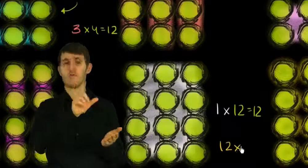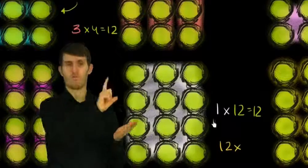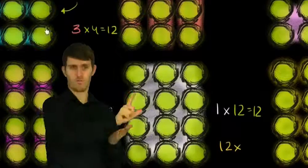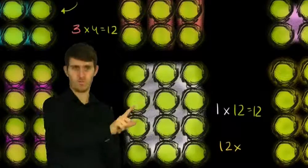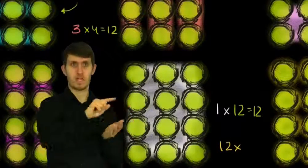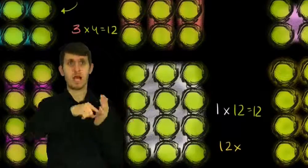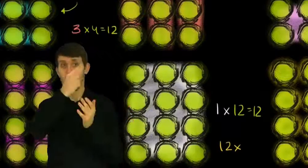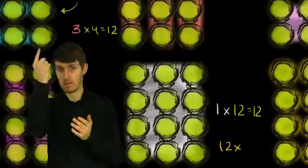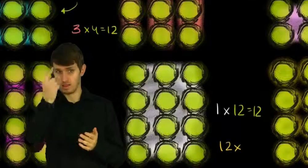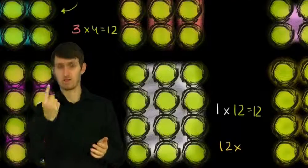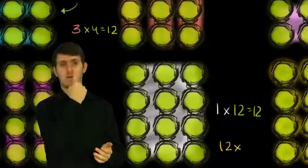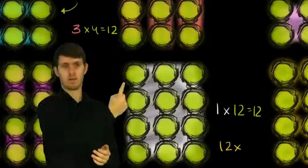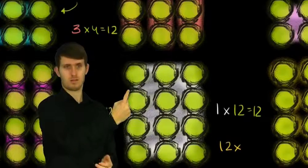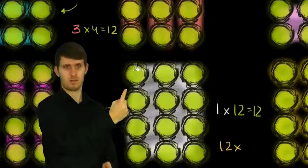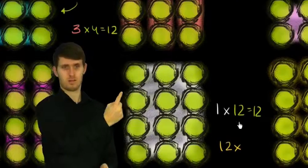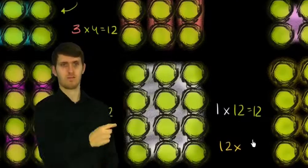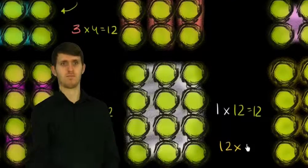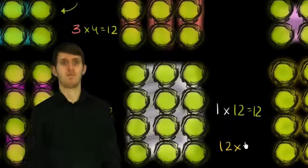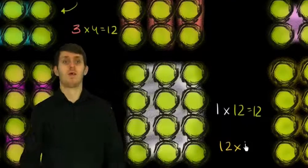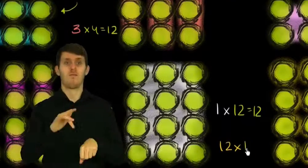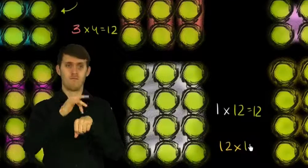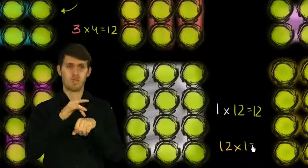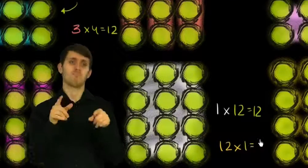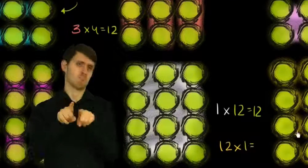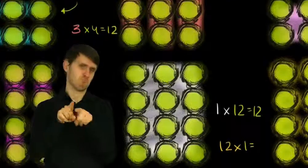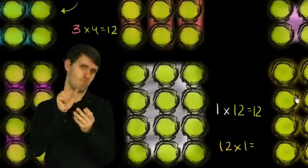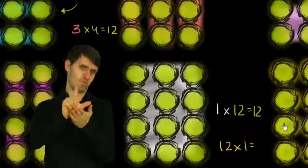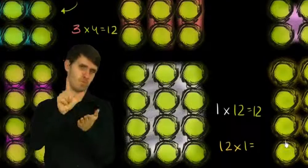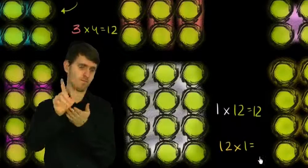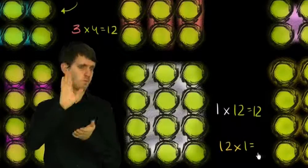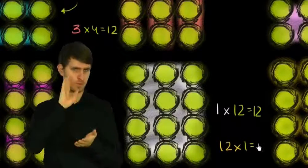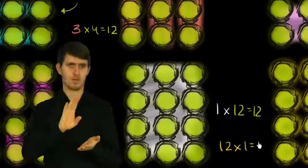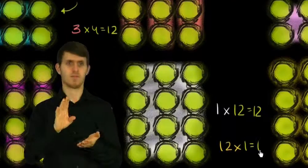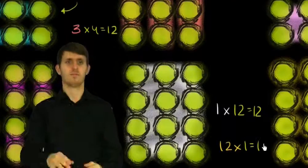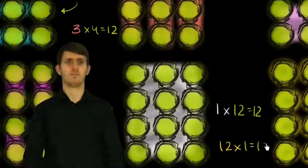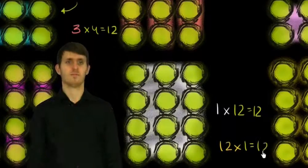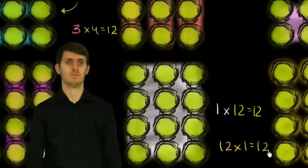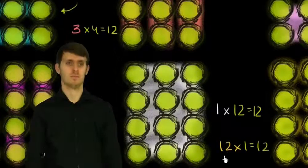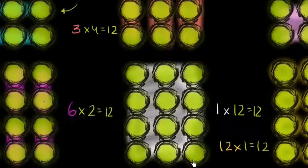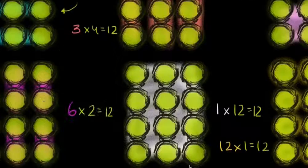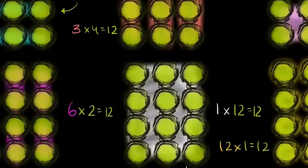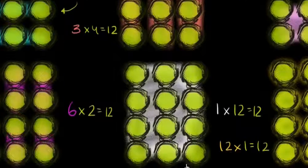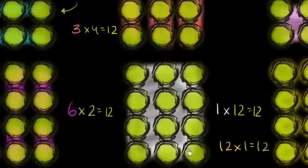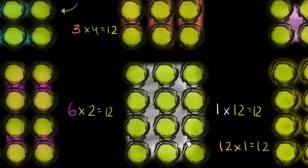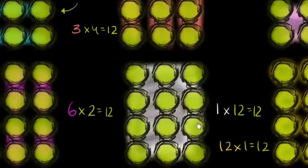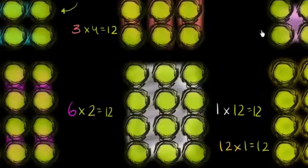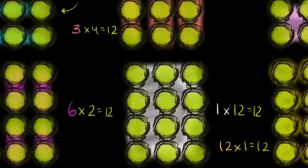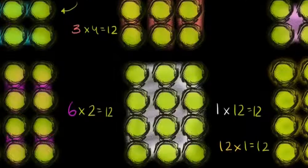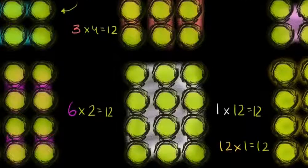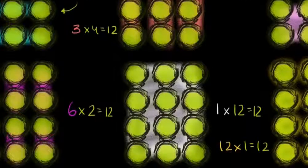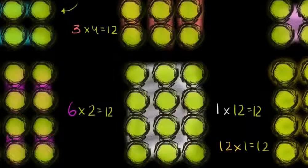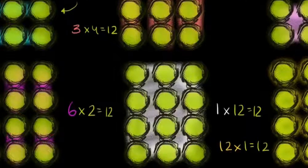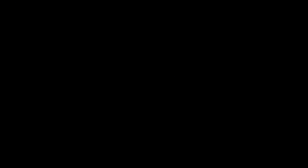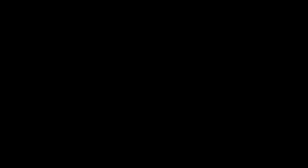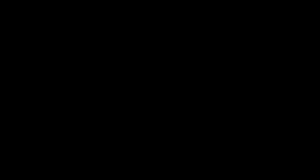12 groups, and in each one I have 1. Well, that's still going to get me to 12.